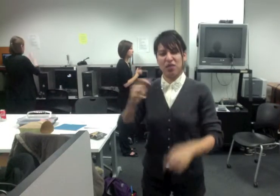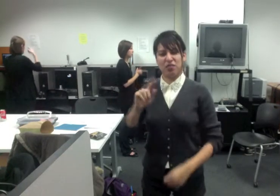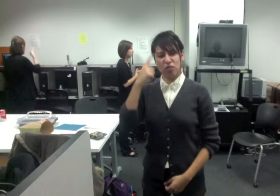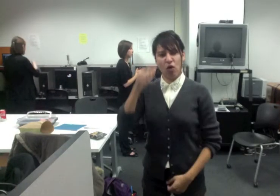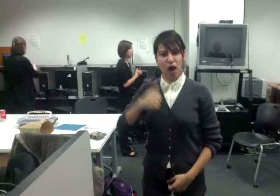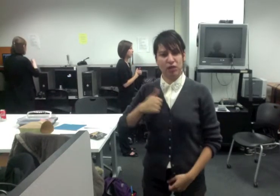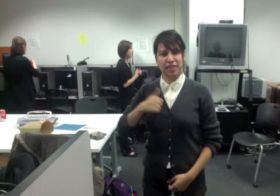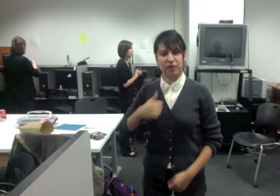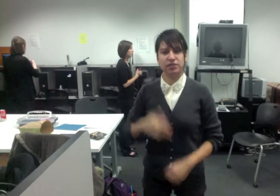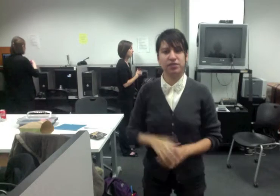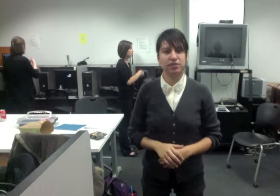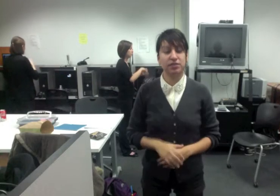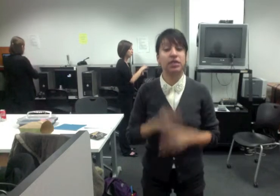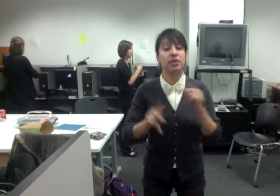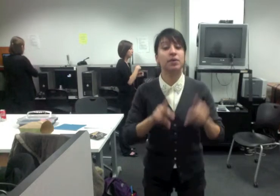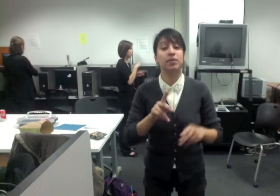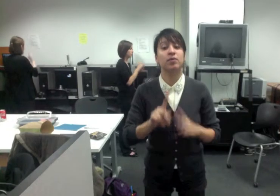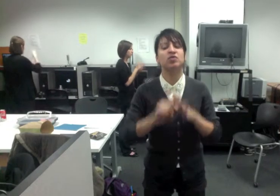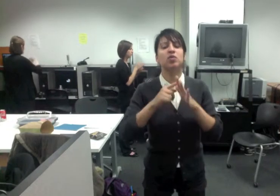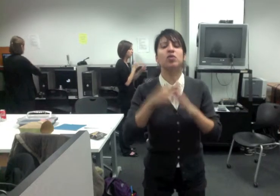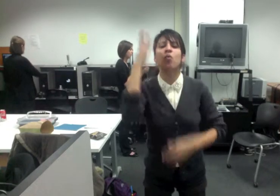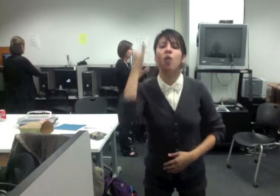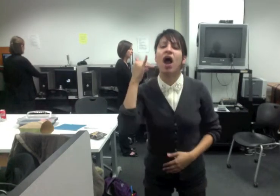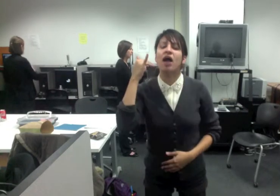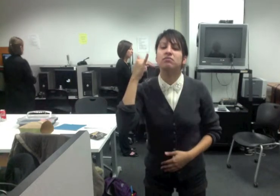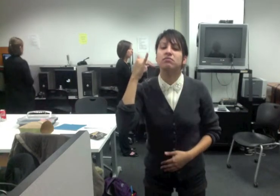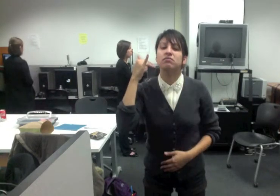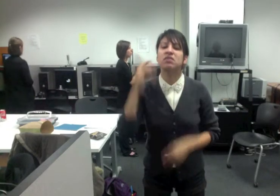why, that have the ability to inspire those